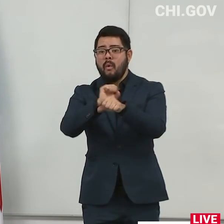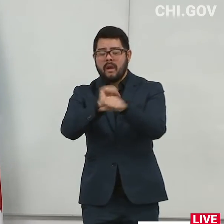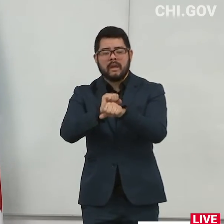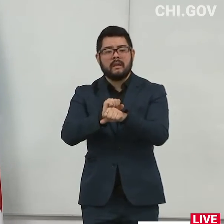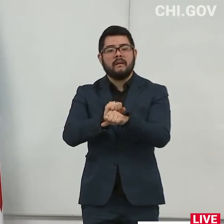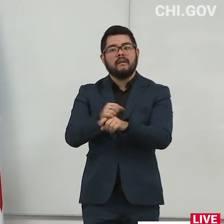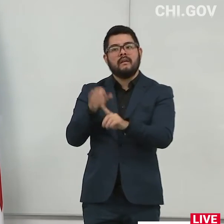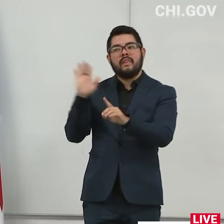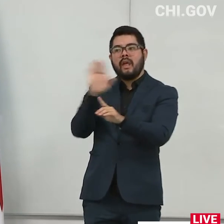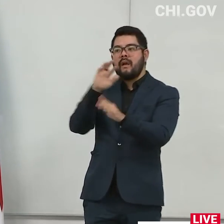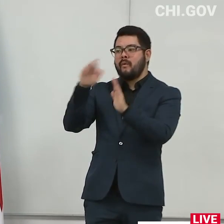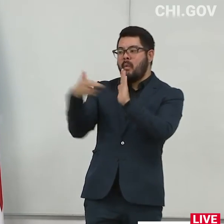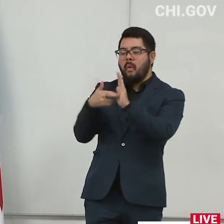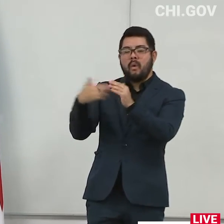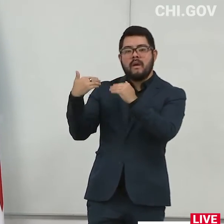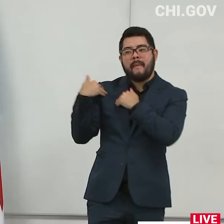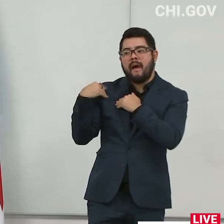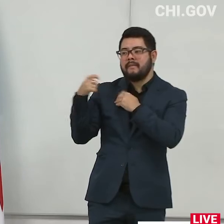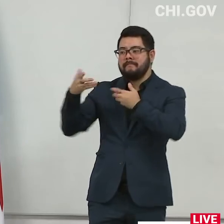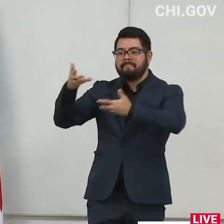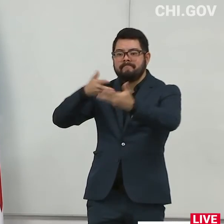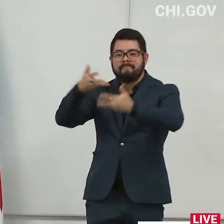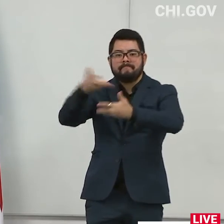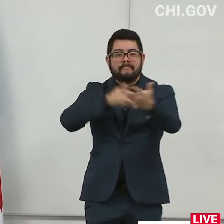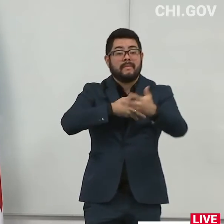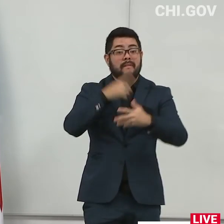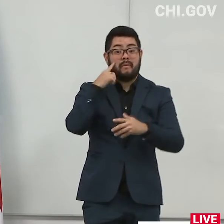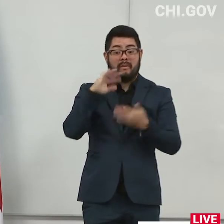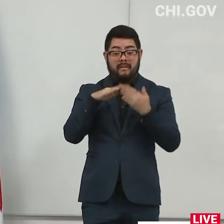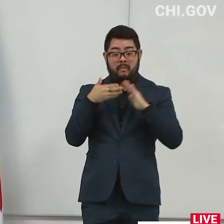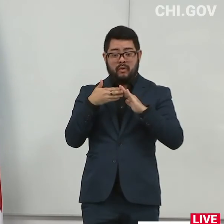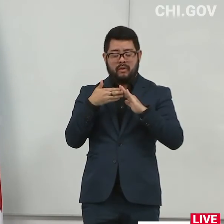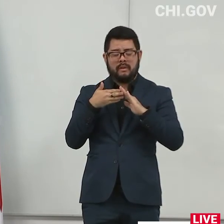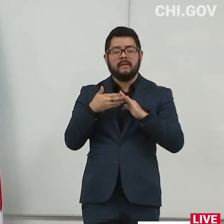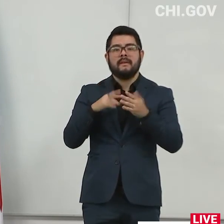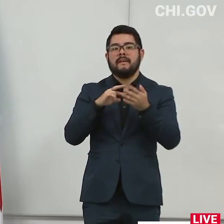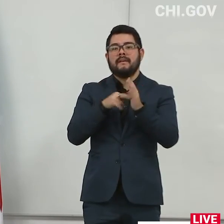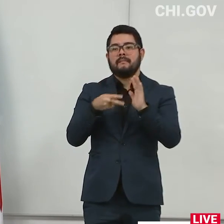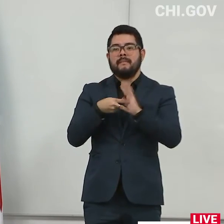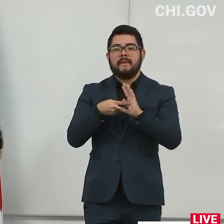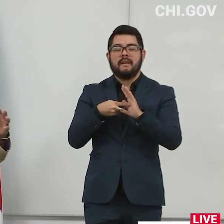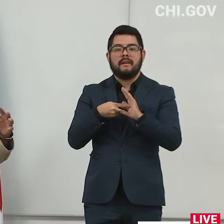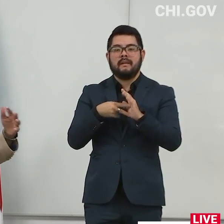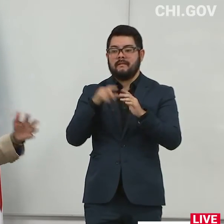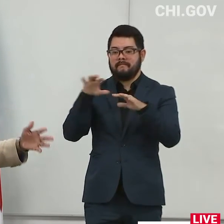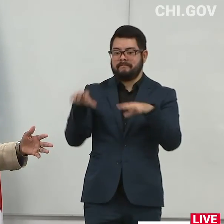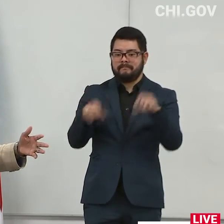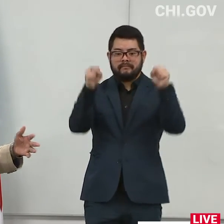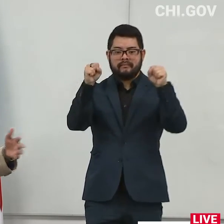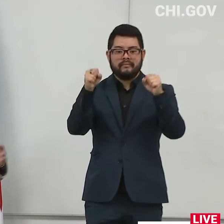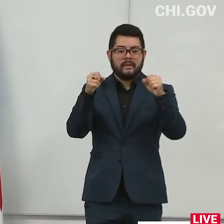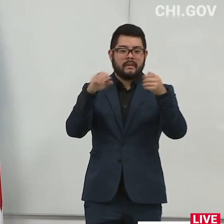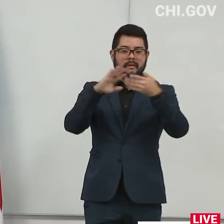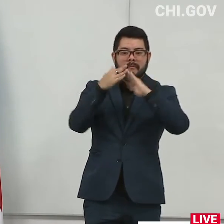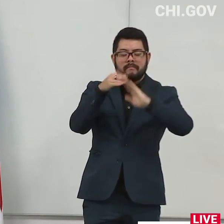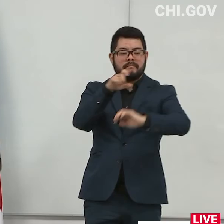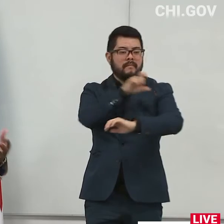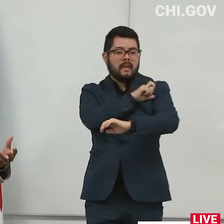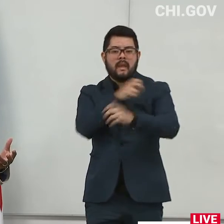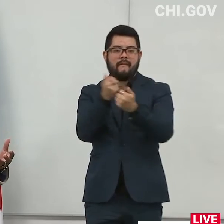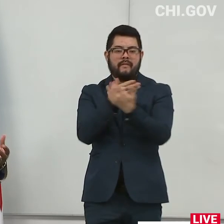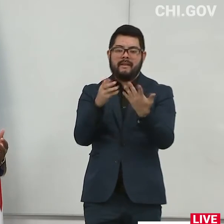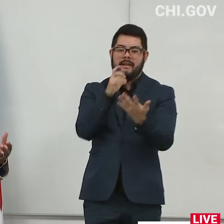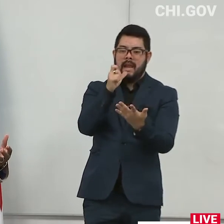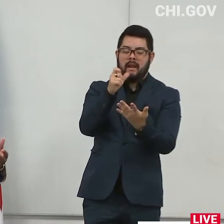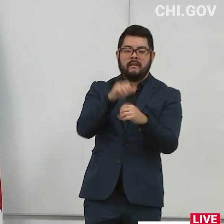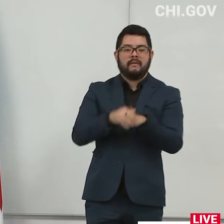in community service, in community policing, and so that it's not just this thing that's a standalone